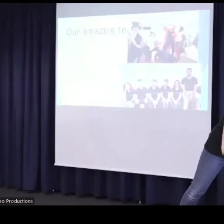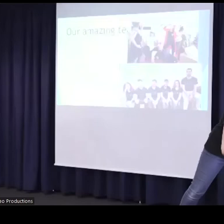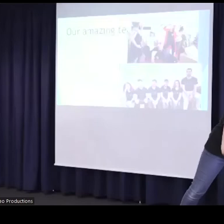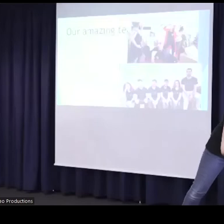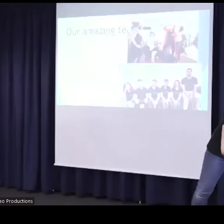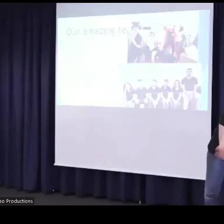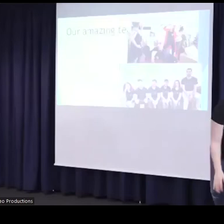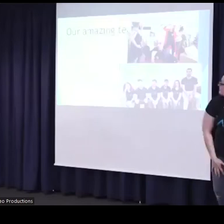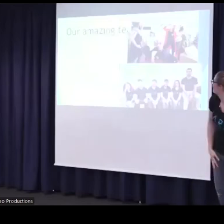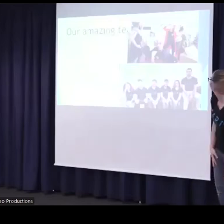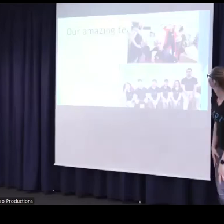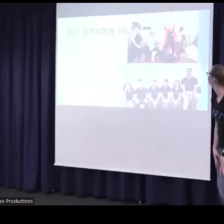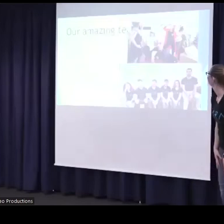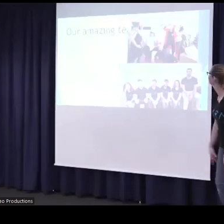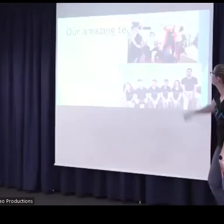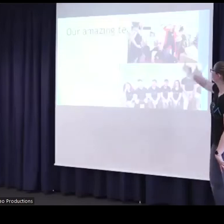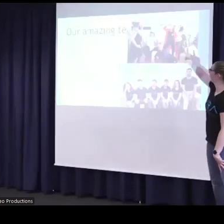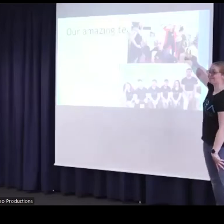team.